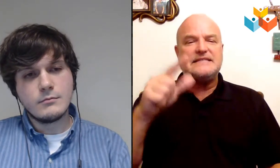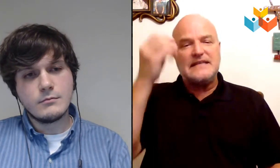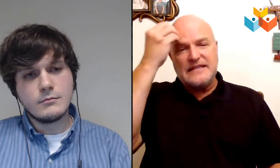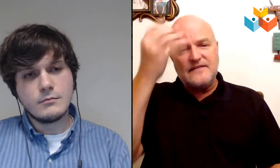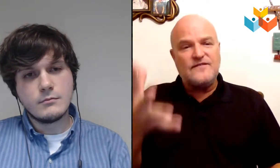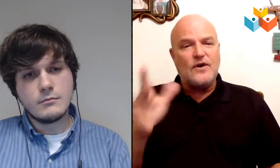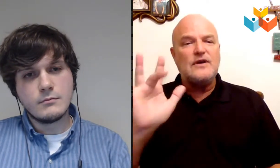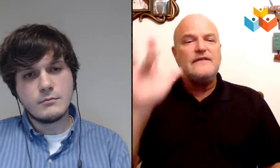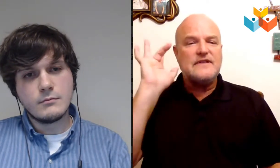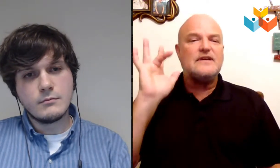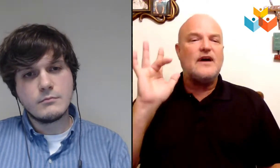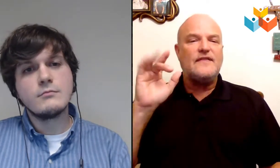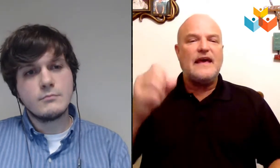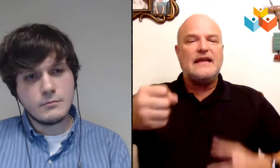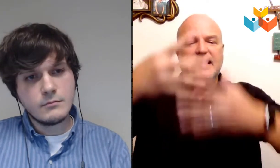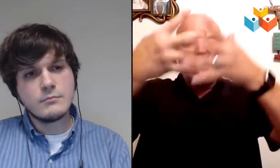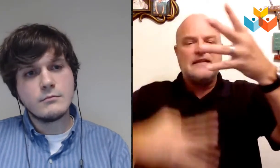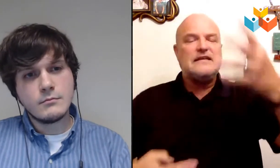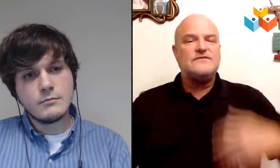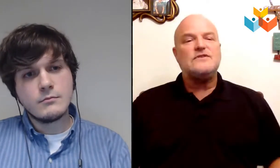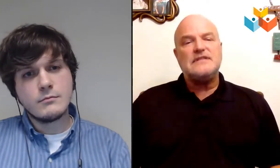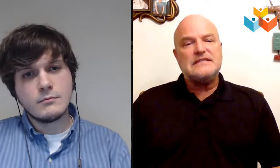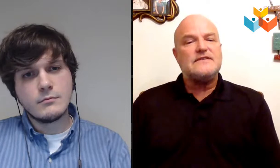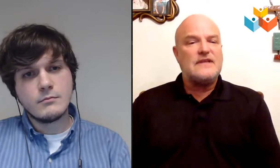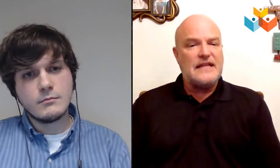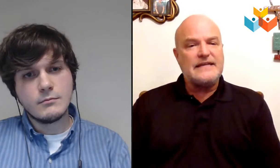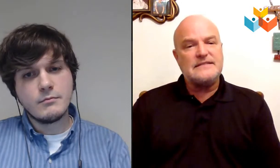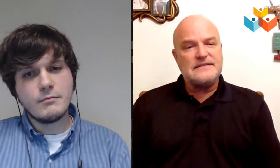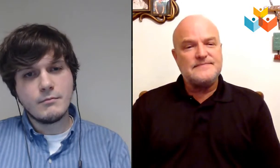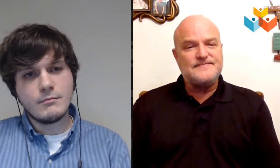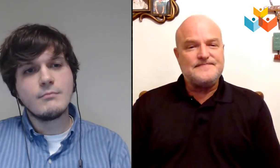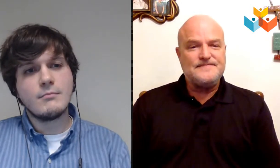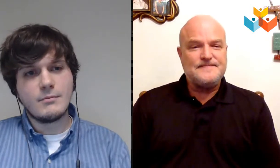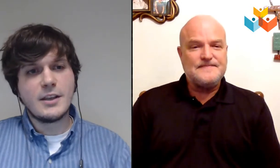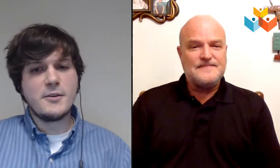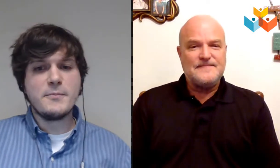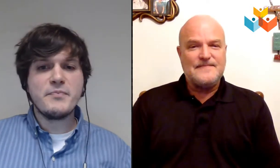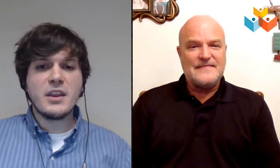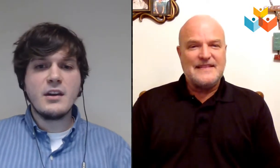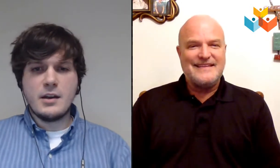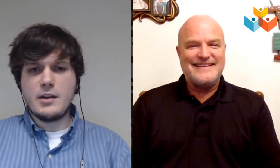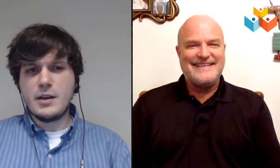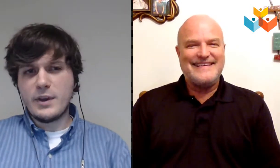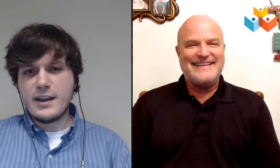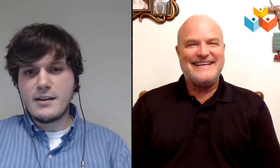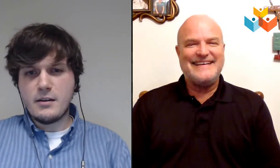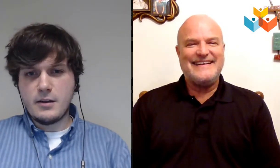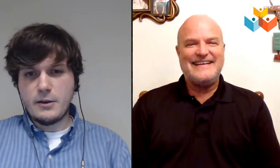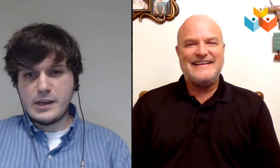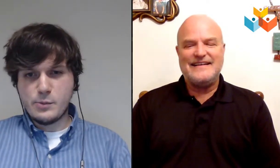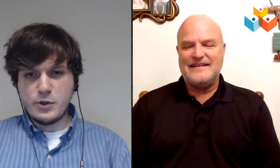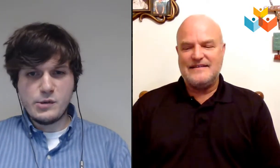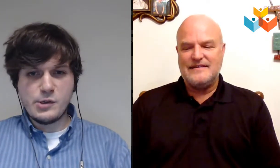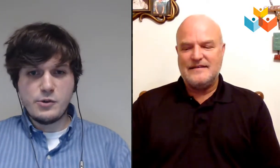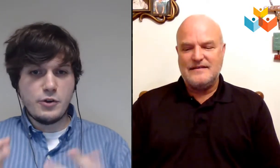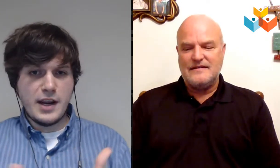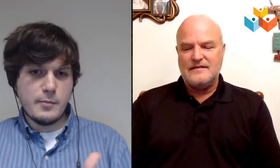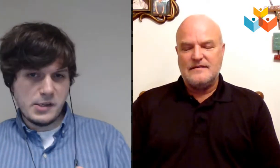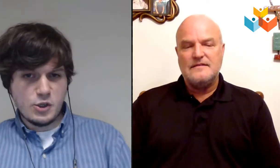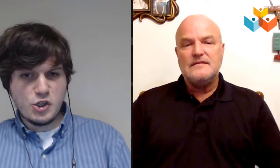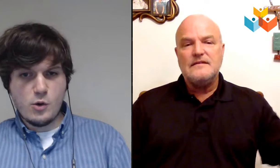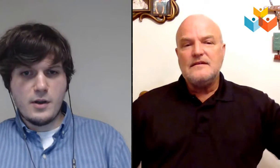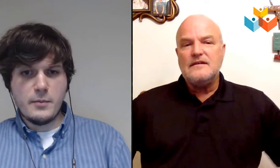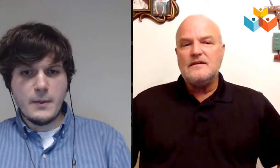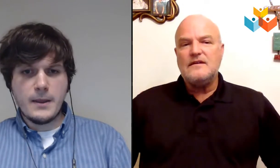says ASL Info. Click on that, and it gives you the list of the classes. Thank you. And we had a Facebook user, your